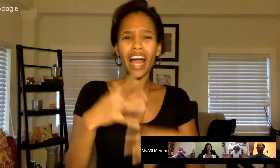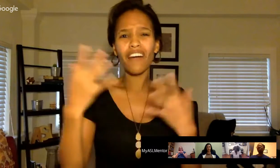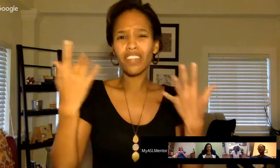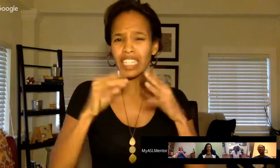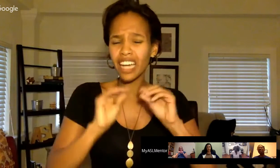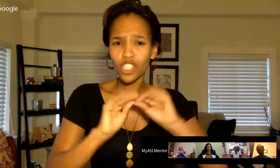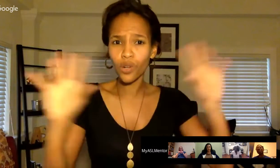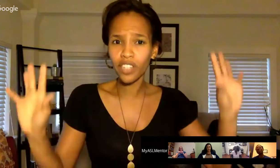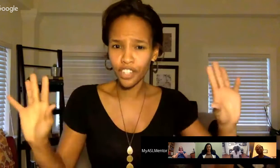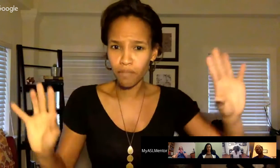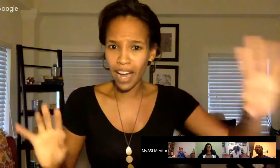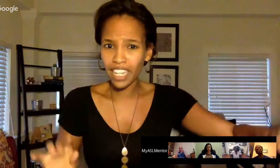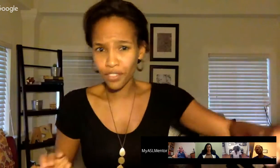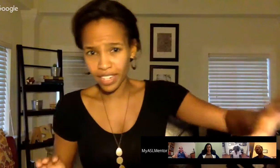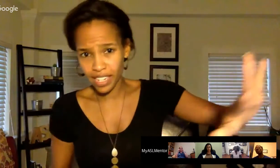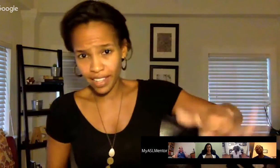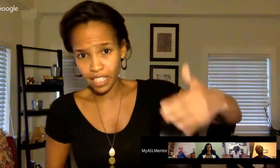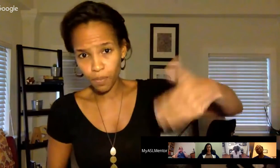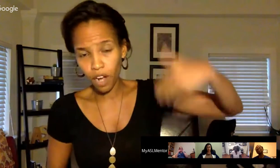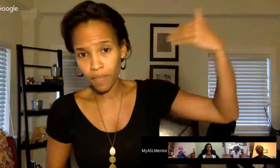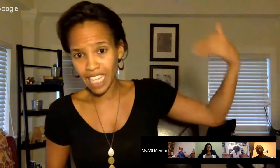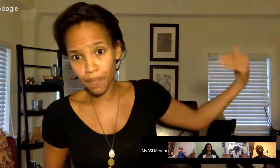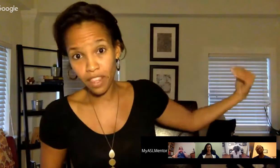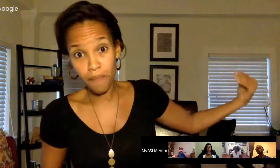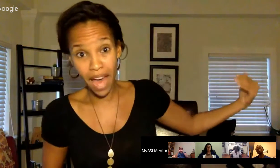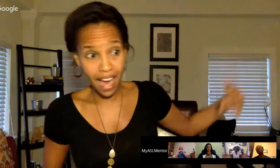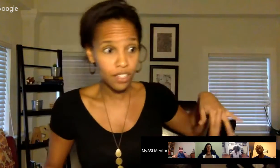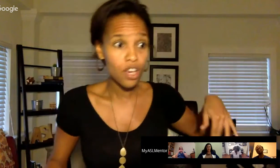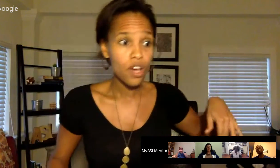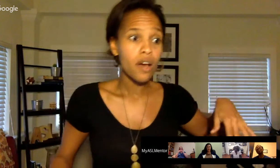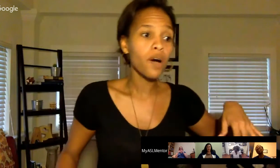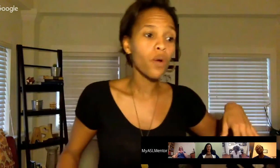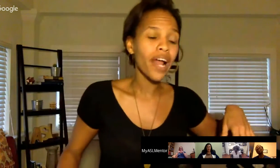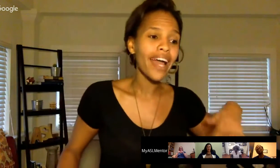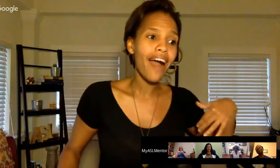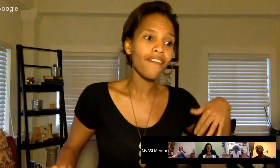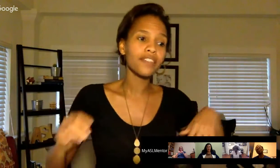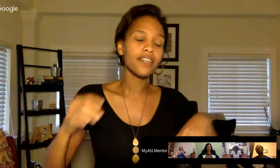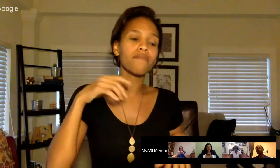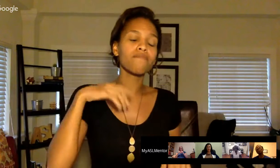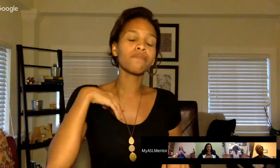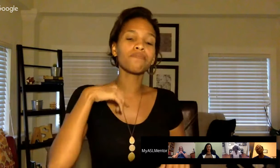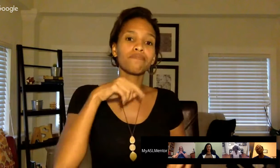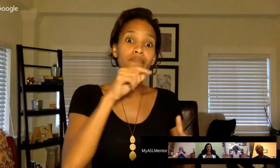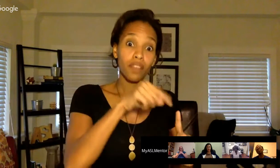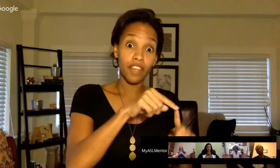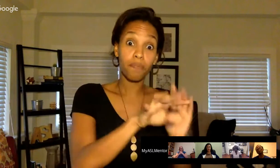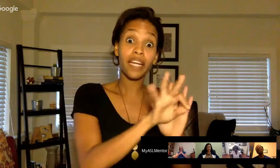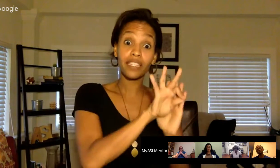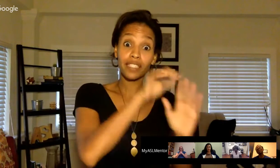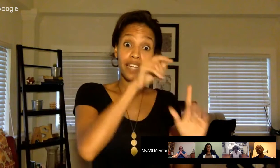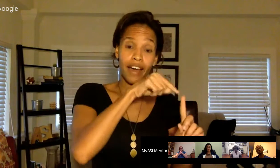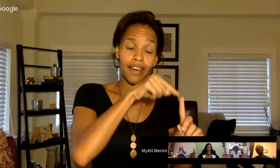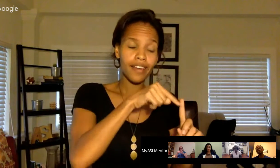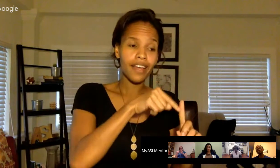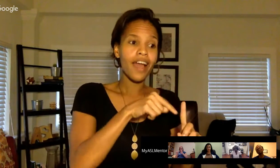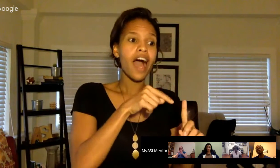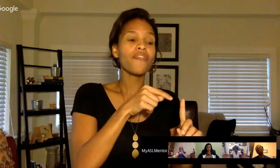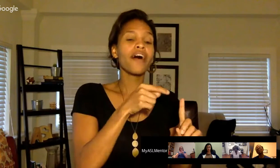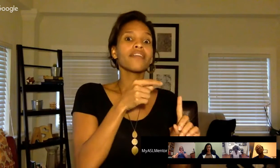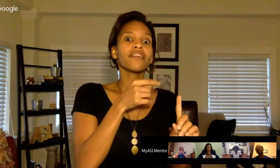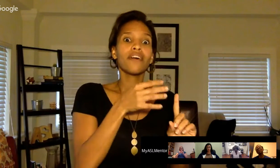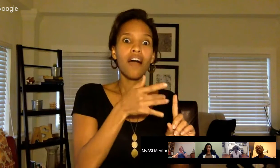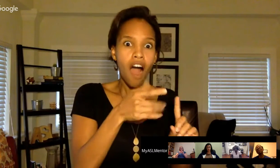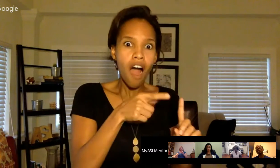I don't have it. It's not so clear on mine either that it's a problem that's happened in the past. But what I have is they picked this guy,